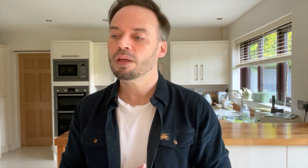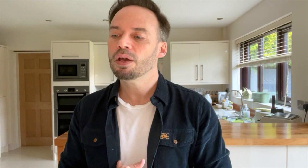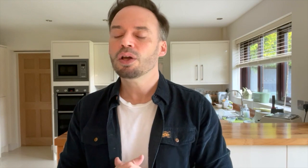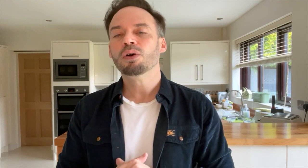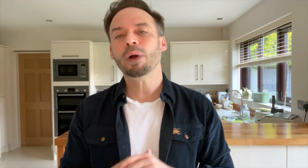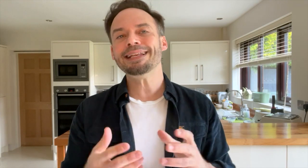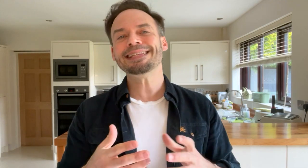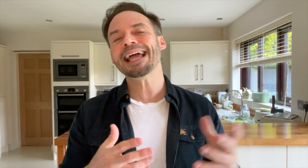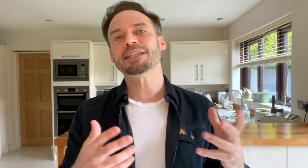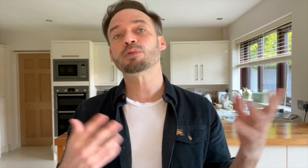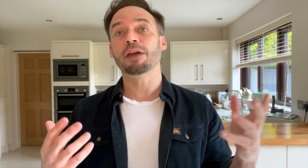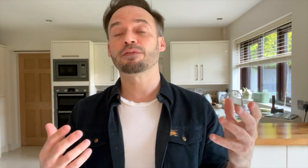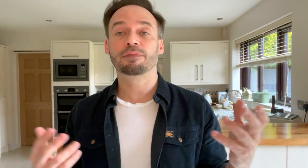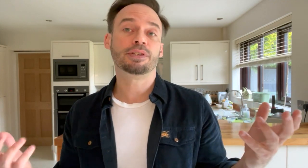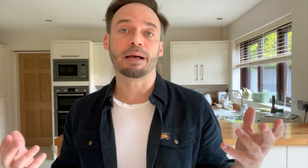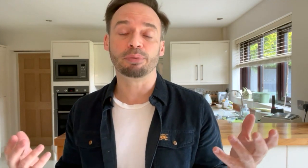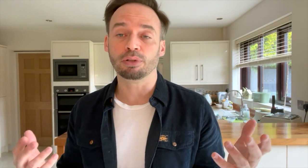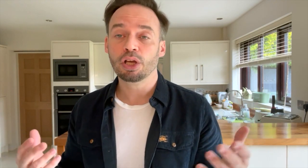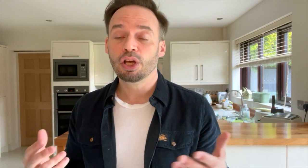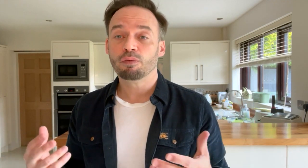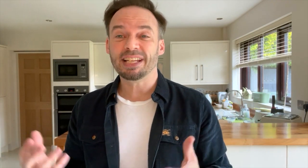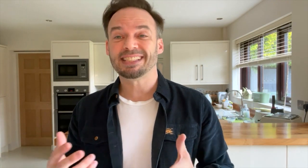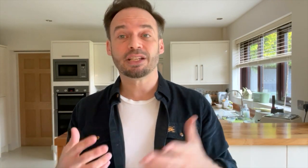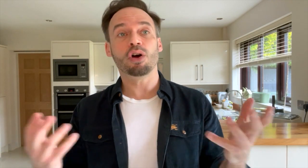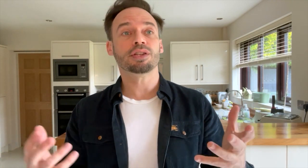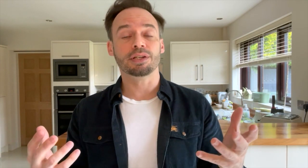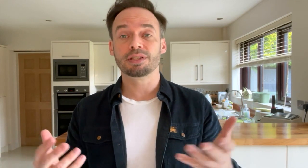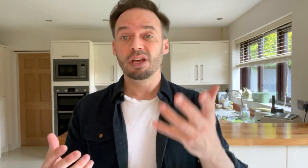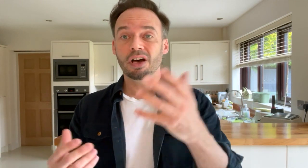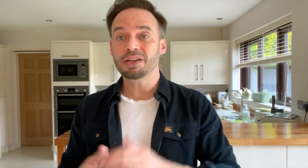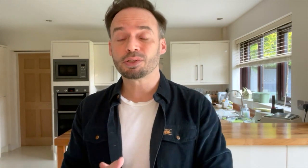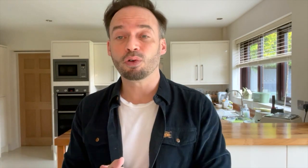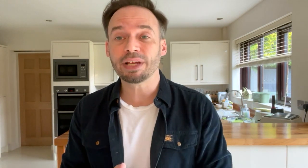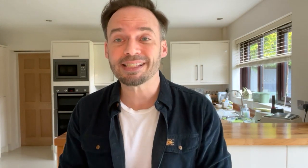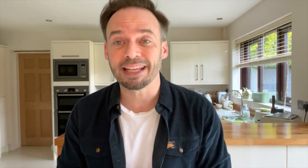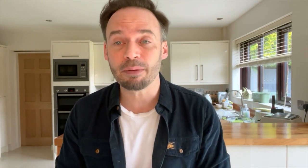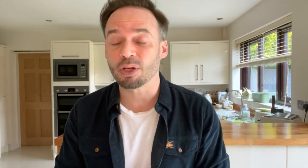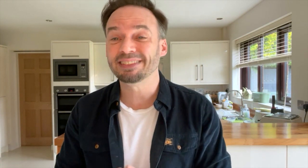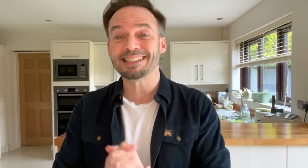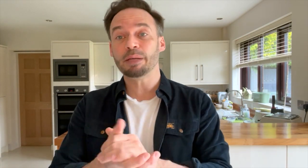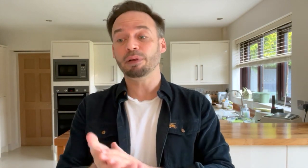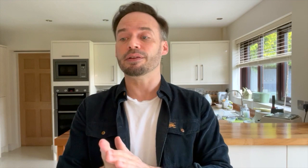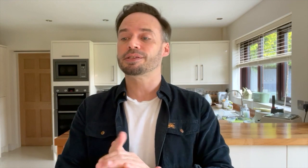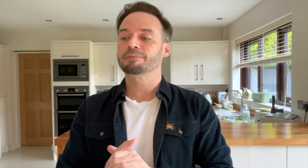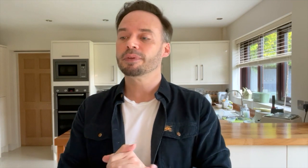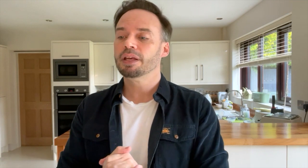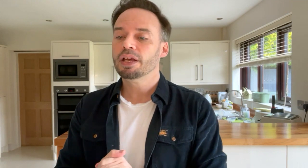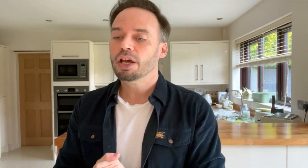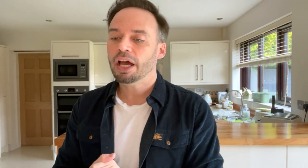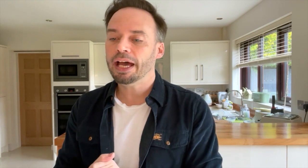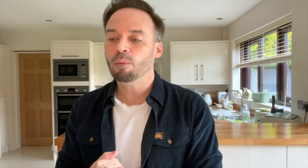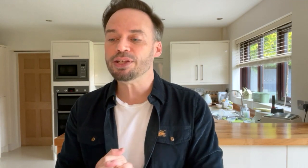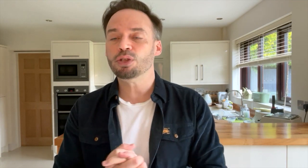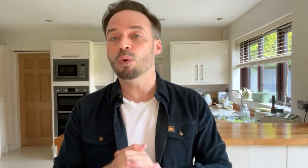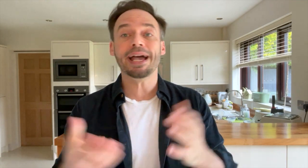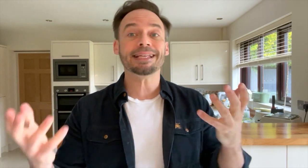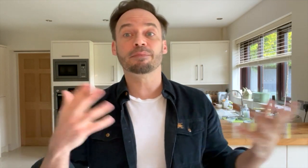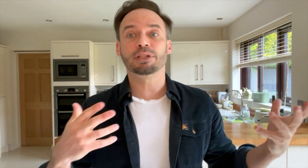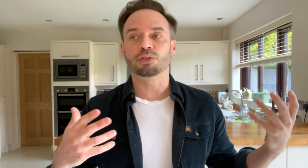when taylor swift for example releases a concert i saw recently it was on disney plus and when she wears something called